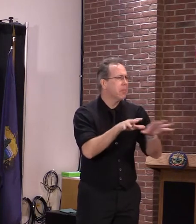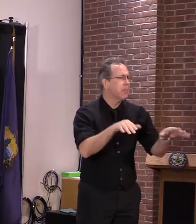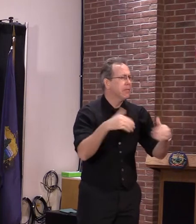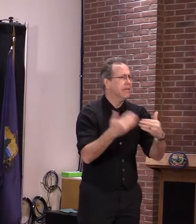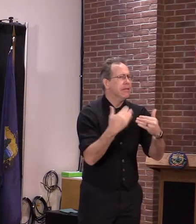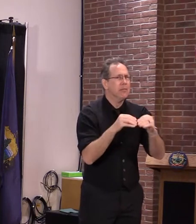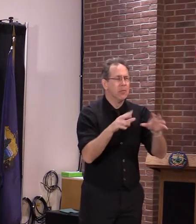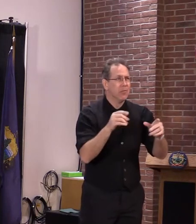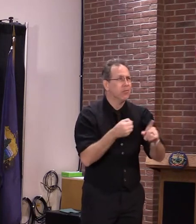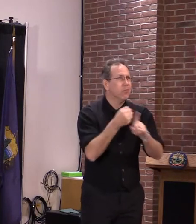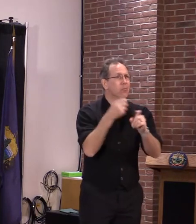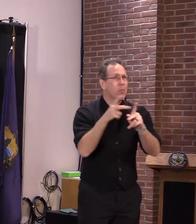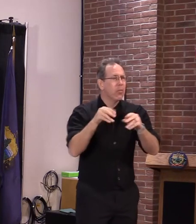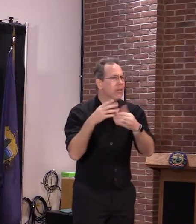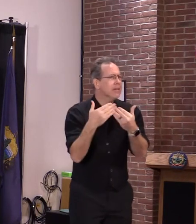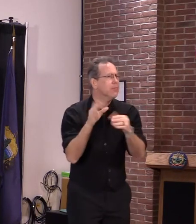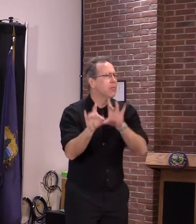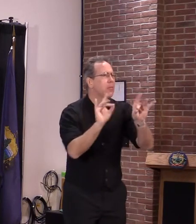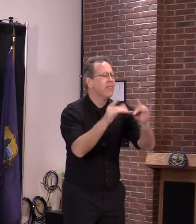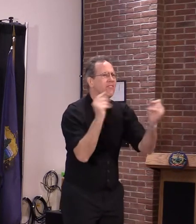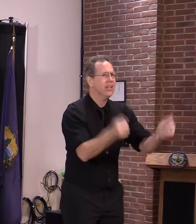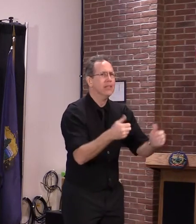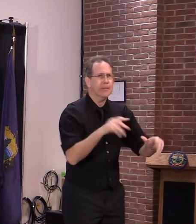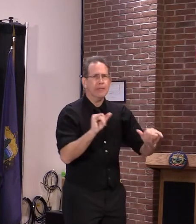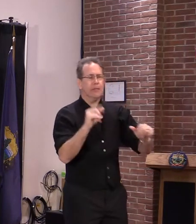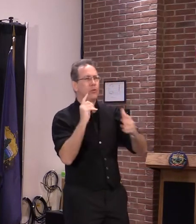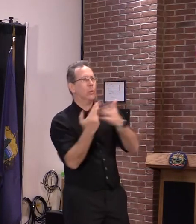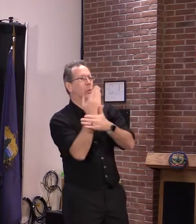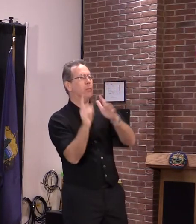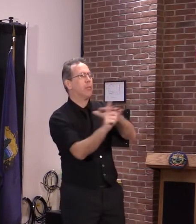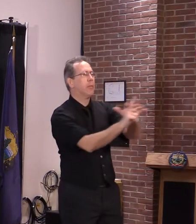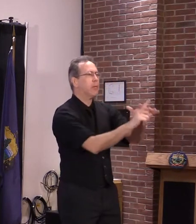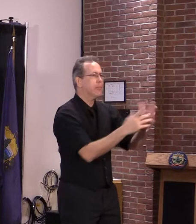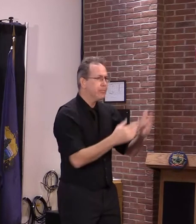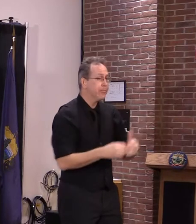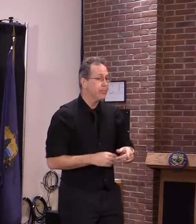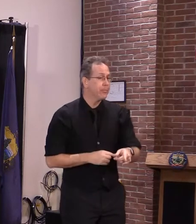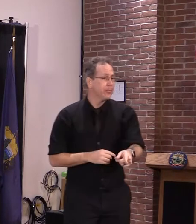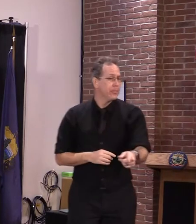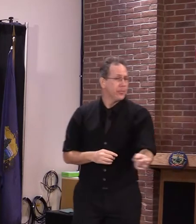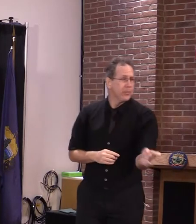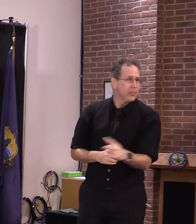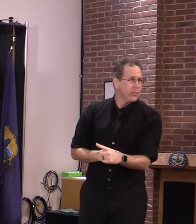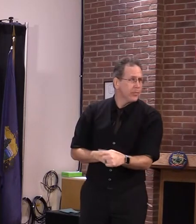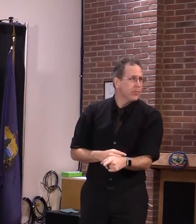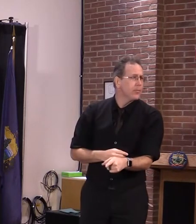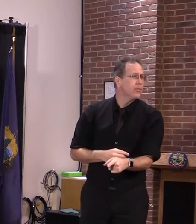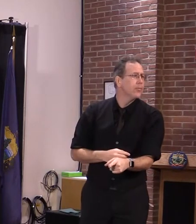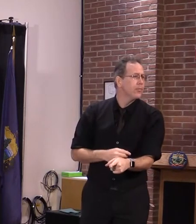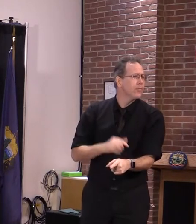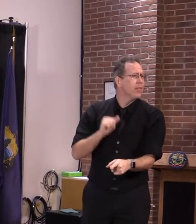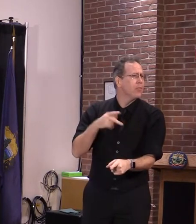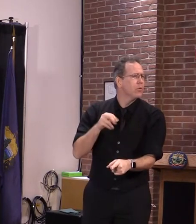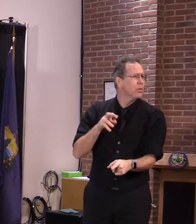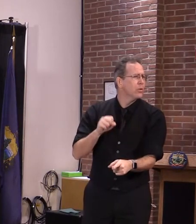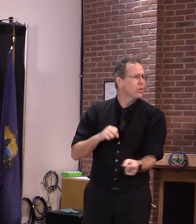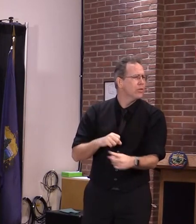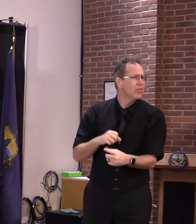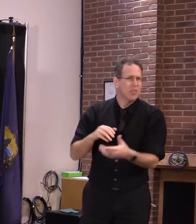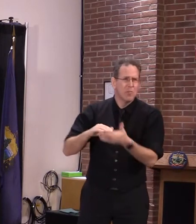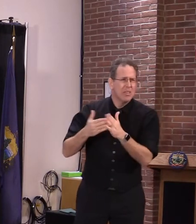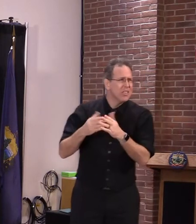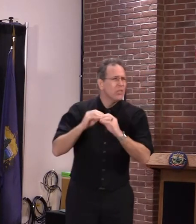And how many do you think are in that category who are unprotected? Is that the 30,000 you mentioned? I'm just